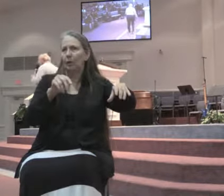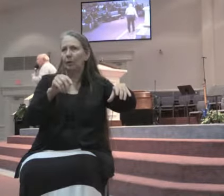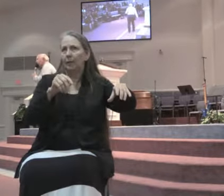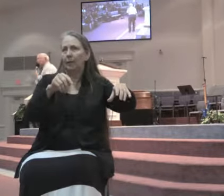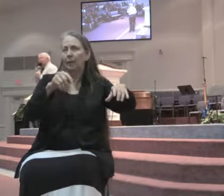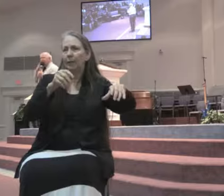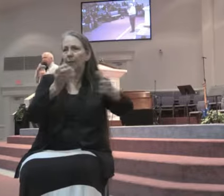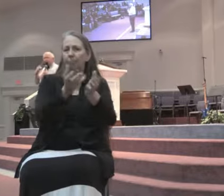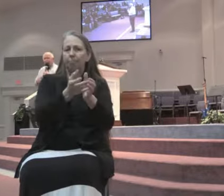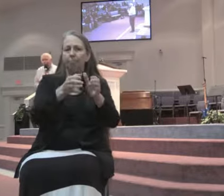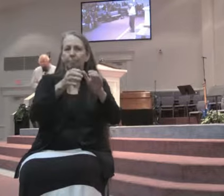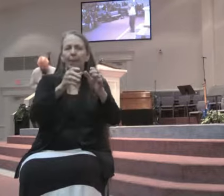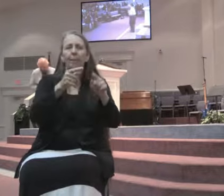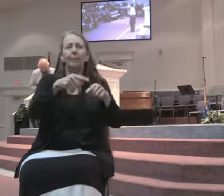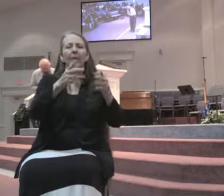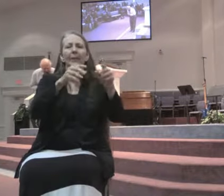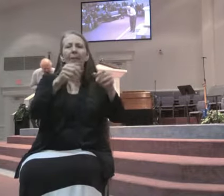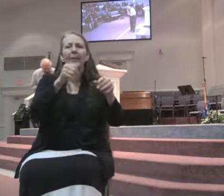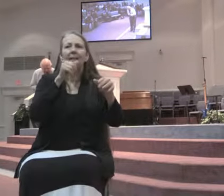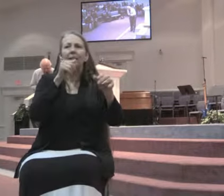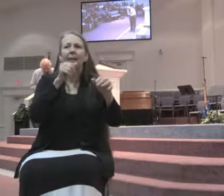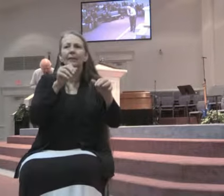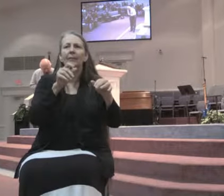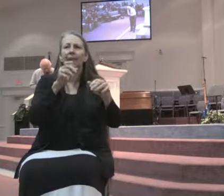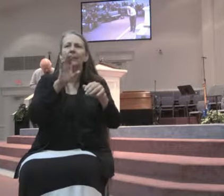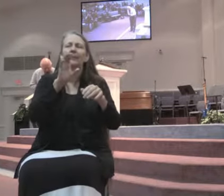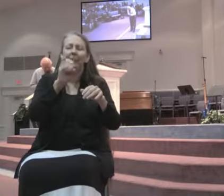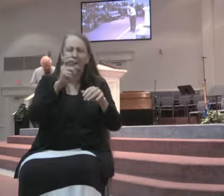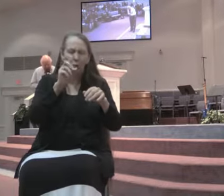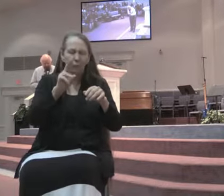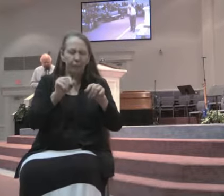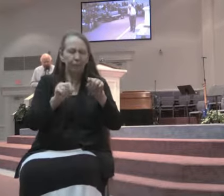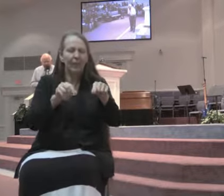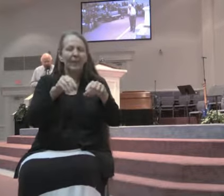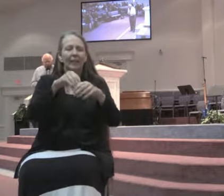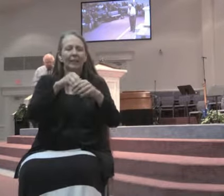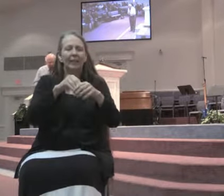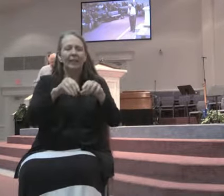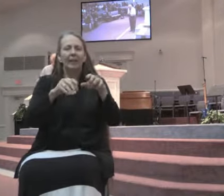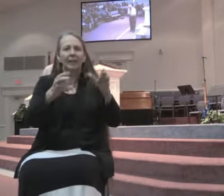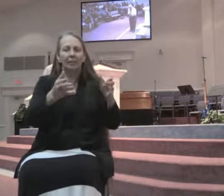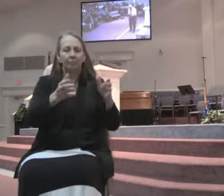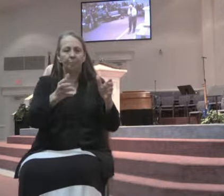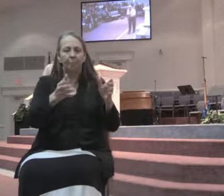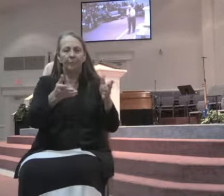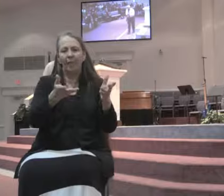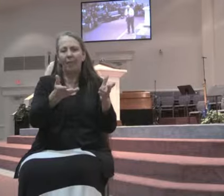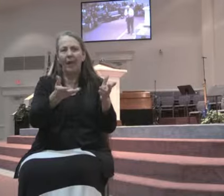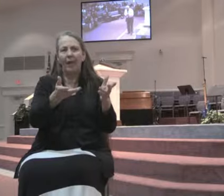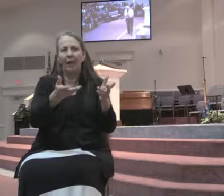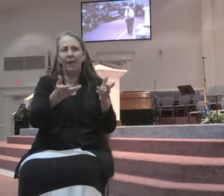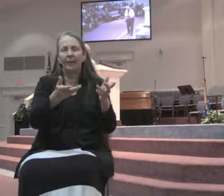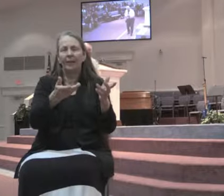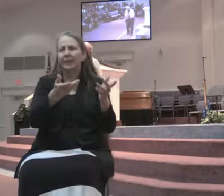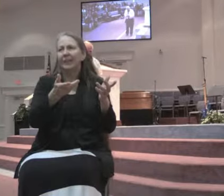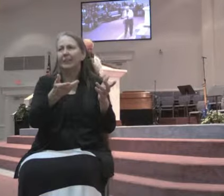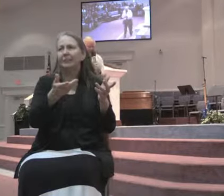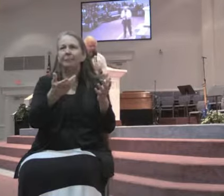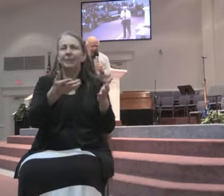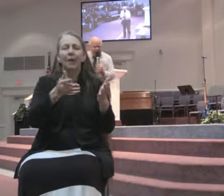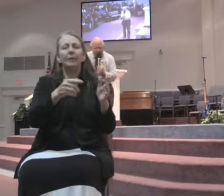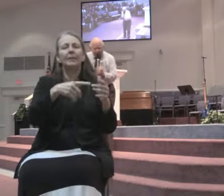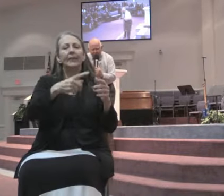a place for intercession where we take part of the insides. Quit giving God just a little mechanical